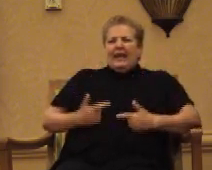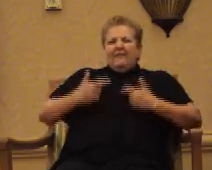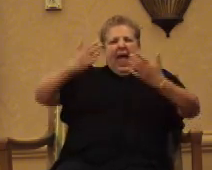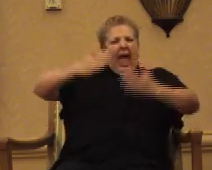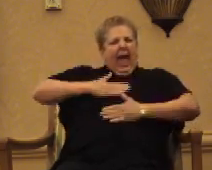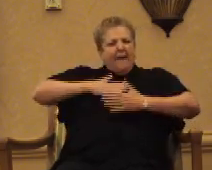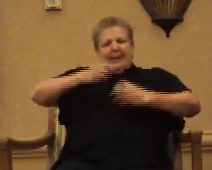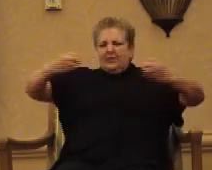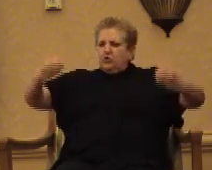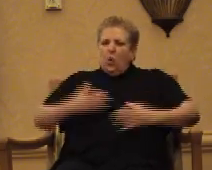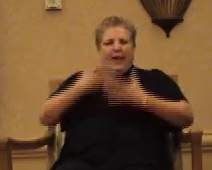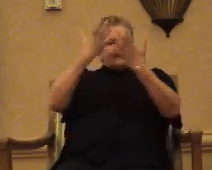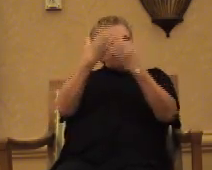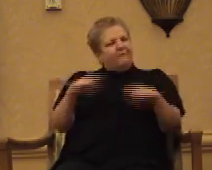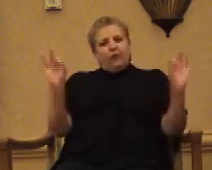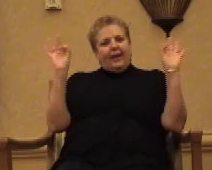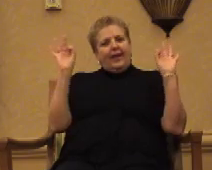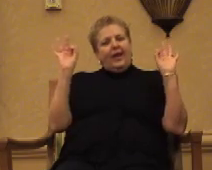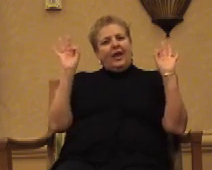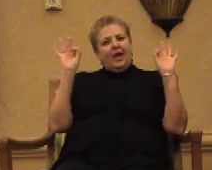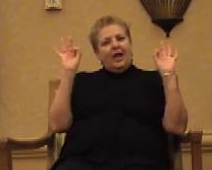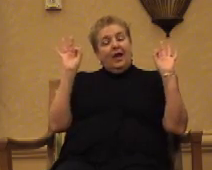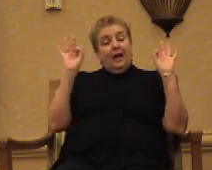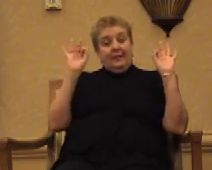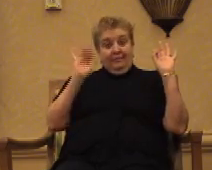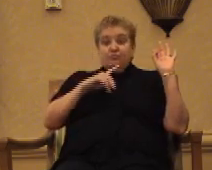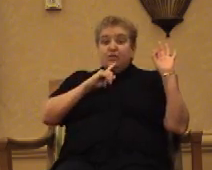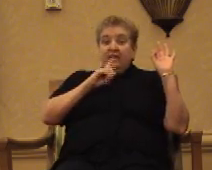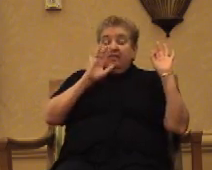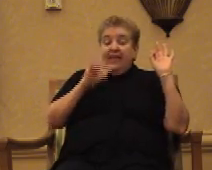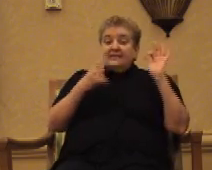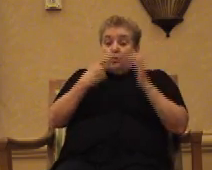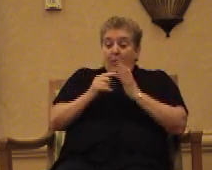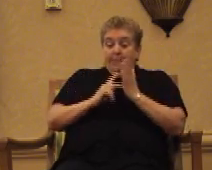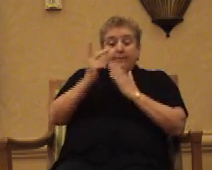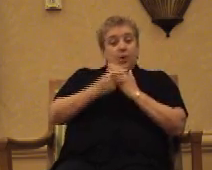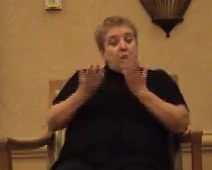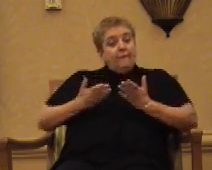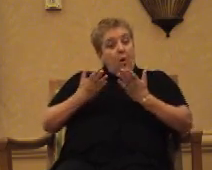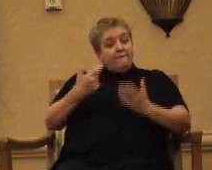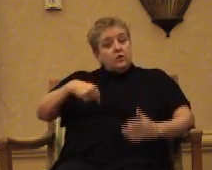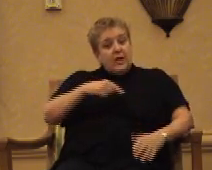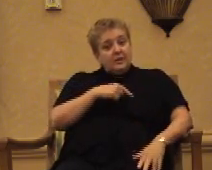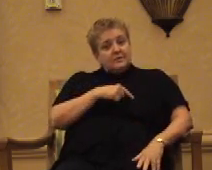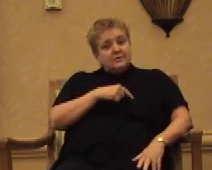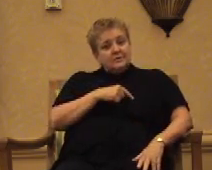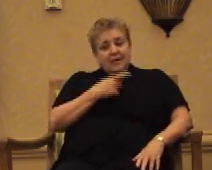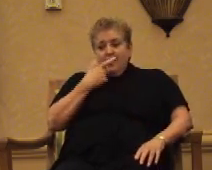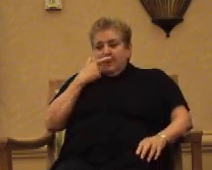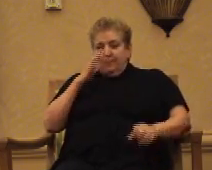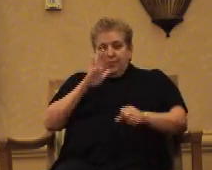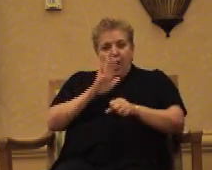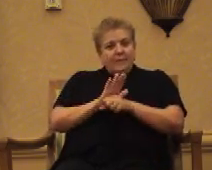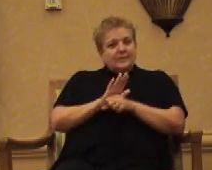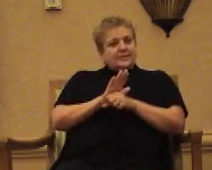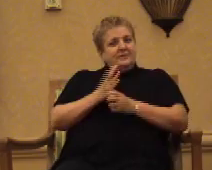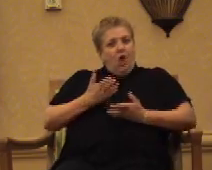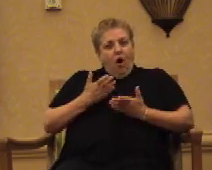think that's what it's offering us. That's what the program and the promises are offering us, is